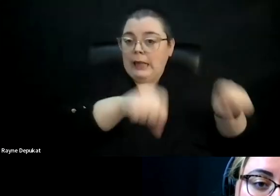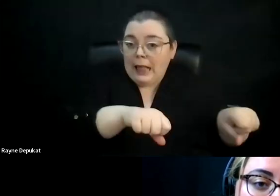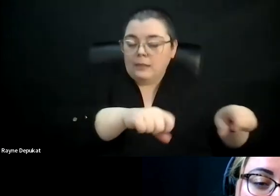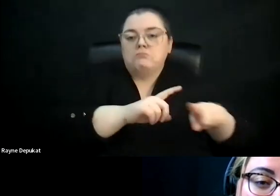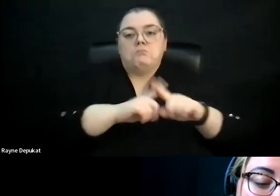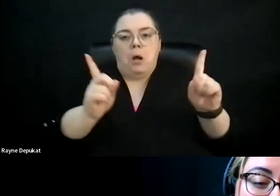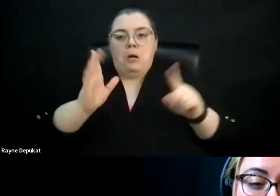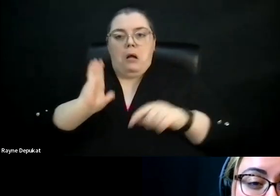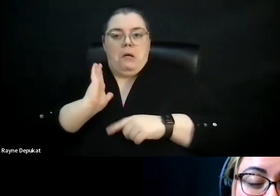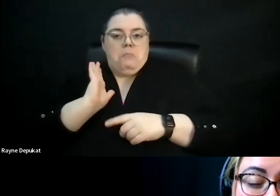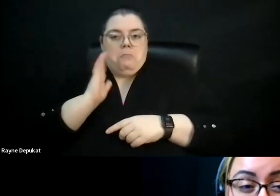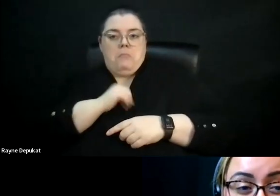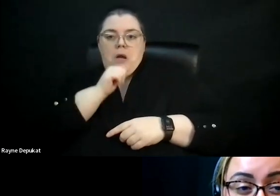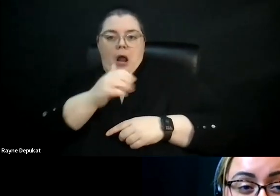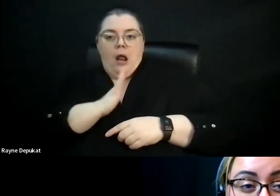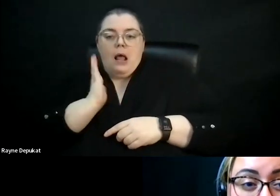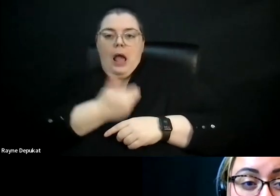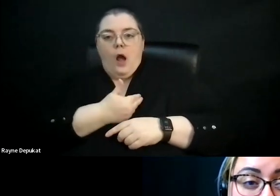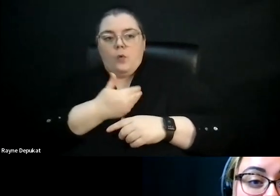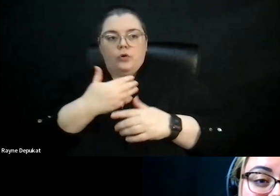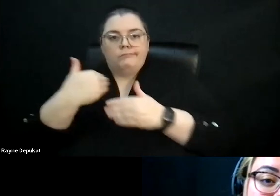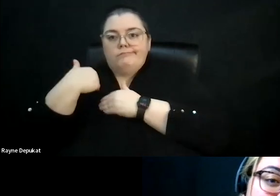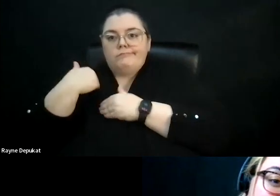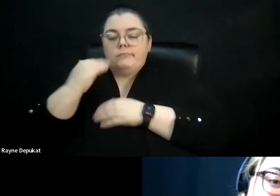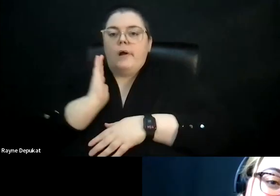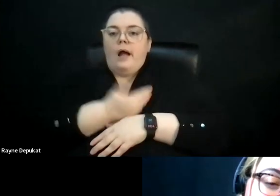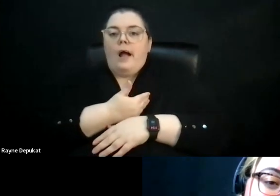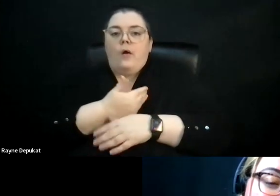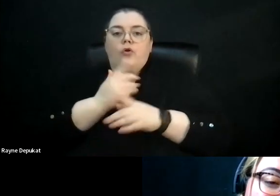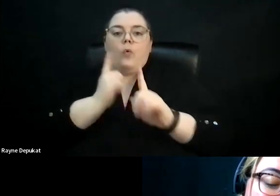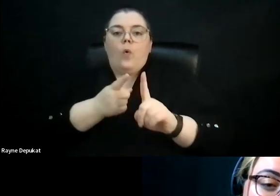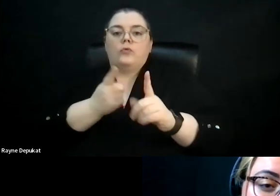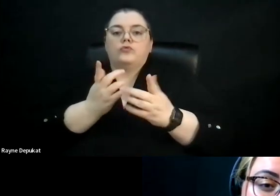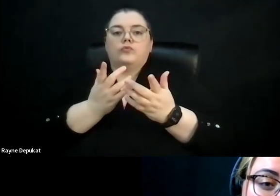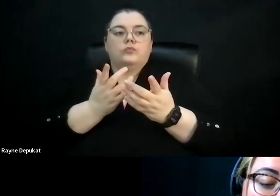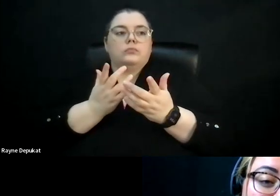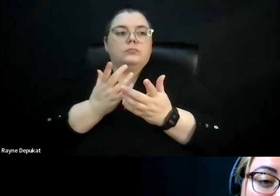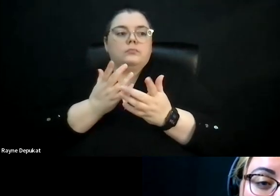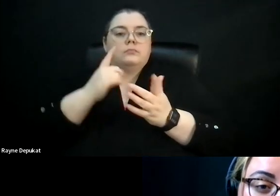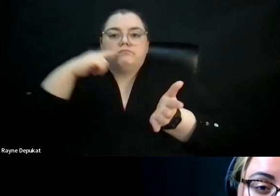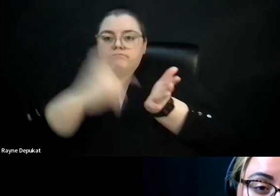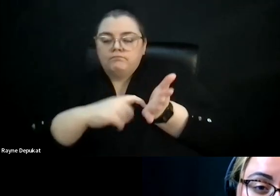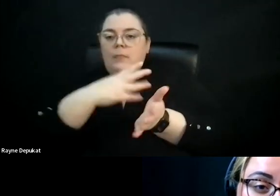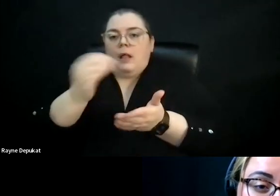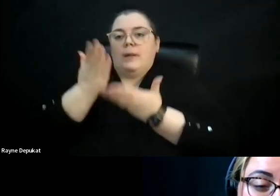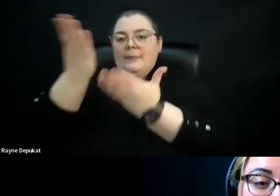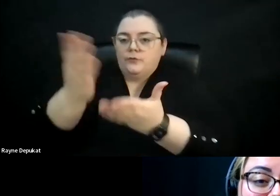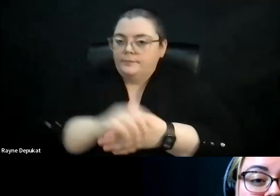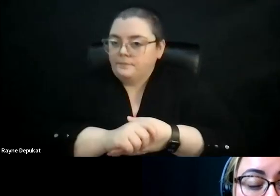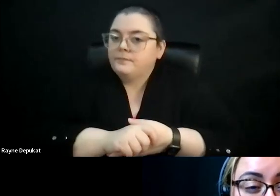I don't know how the commission can, but that is not our responsibility. Our goal is just to recognize